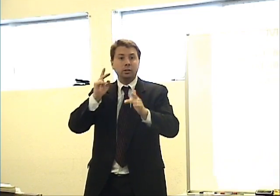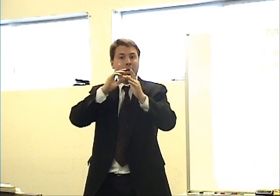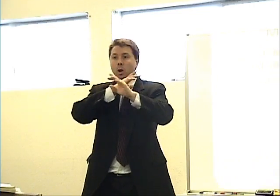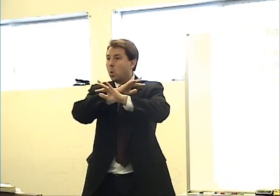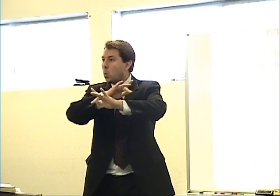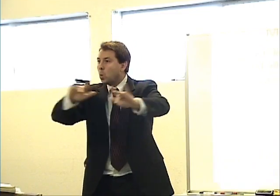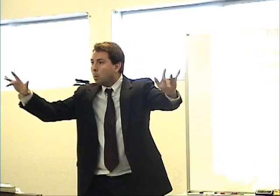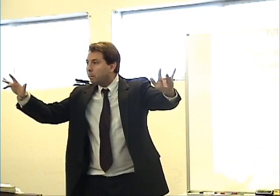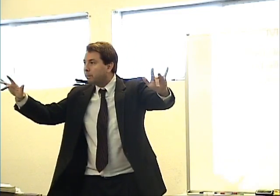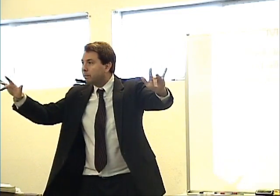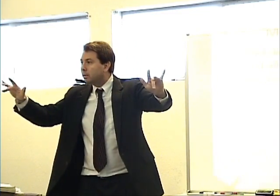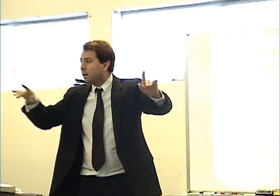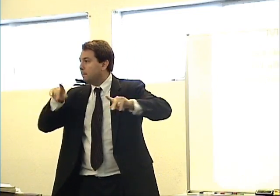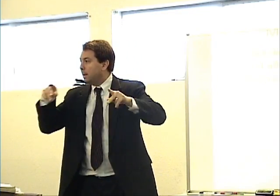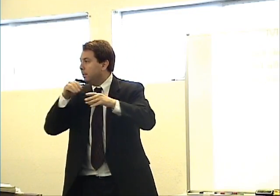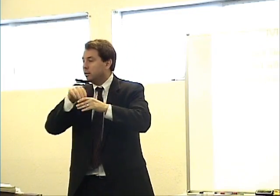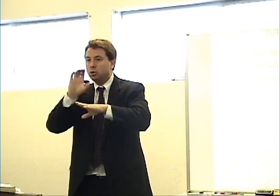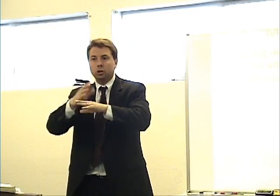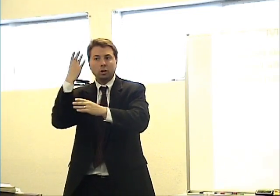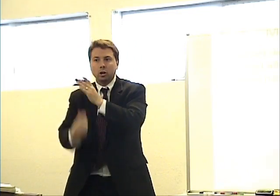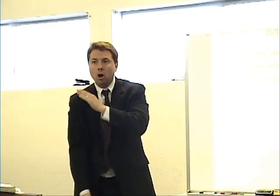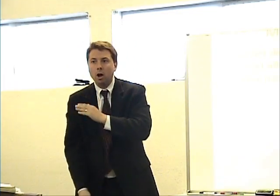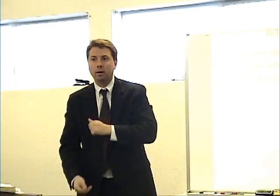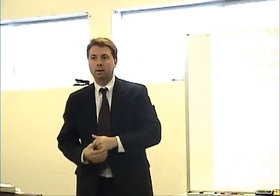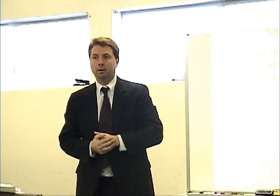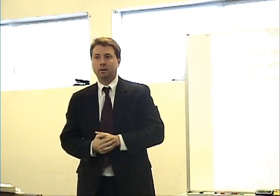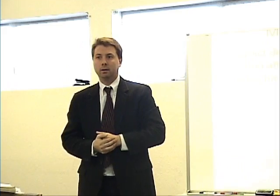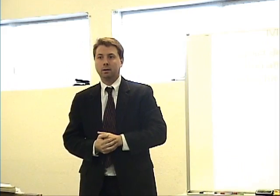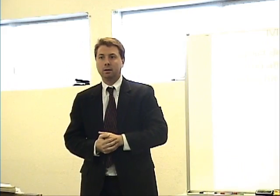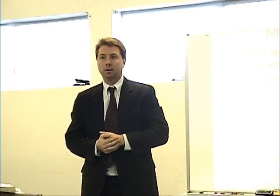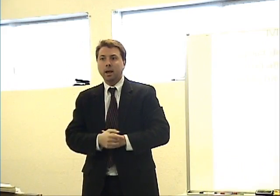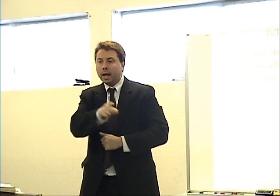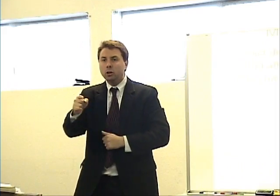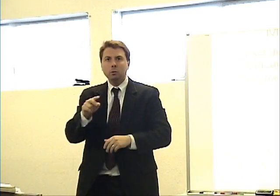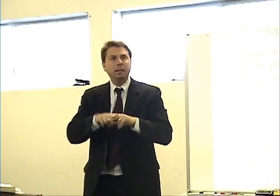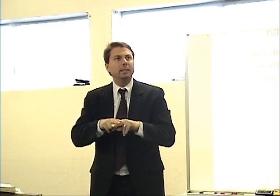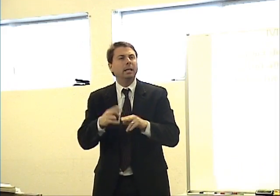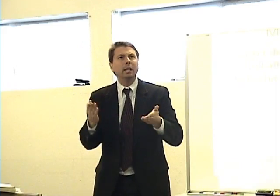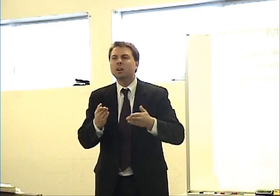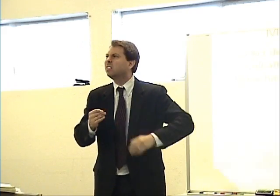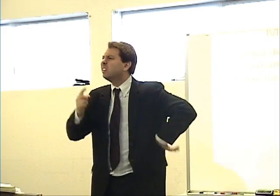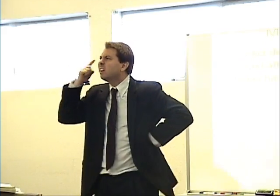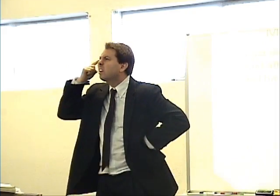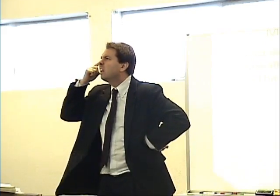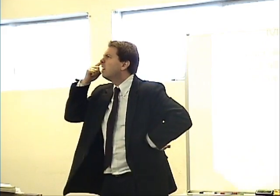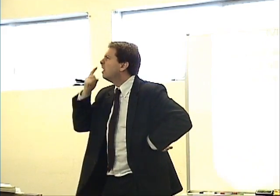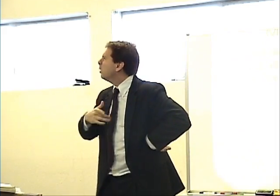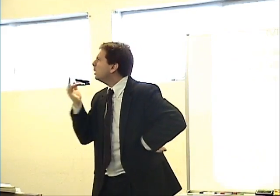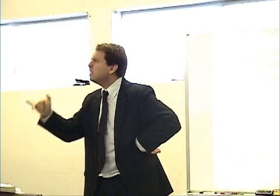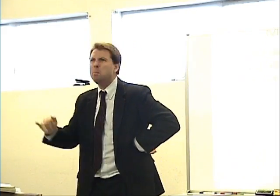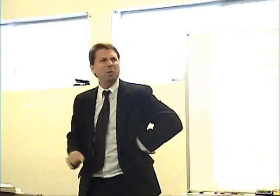see people in the church are gone. And you'll be sitting here and thinking, what's up with